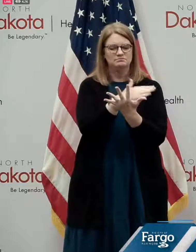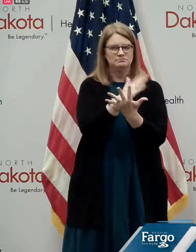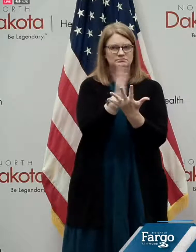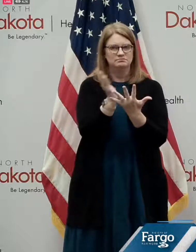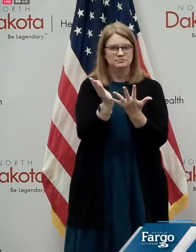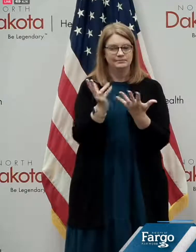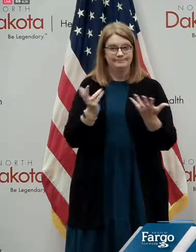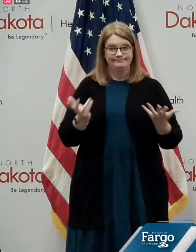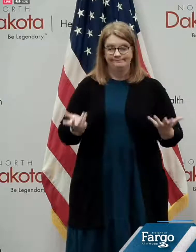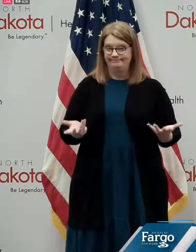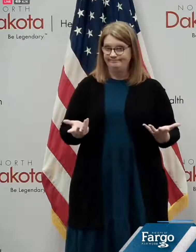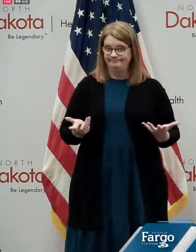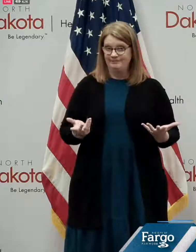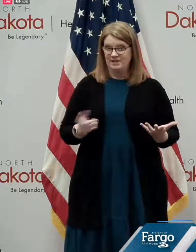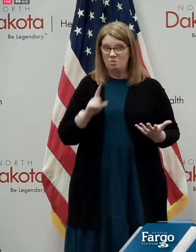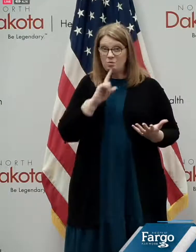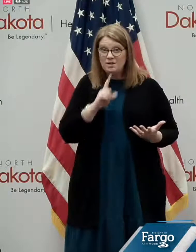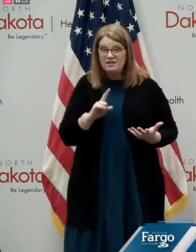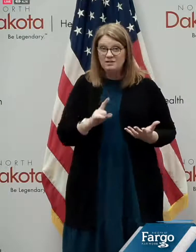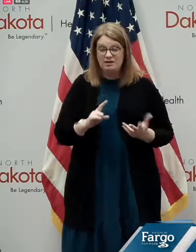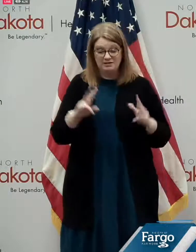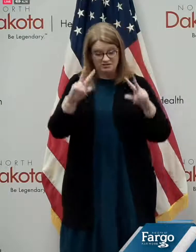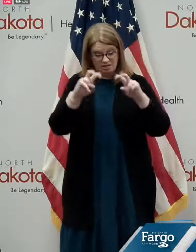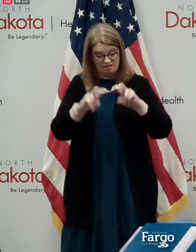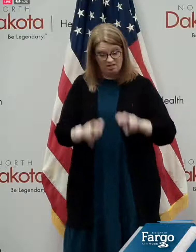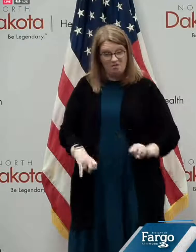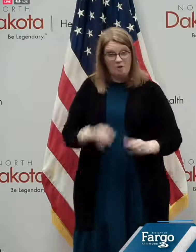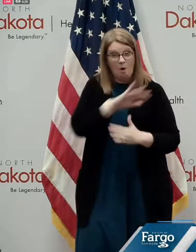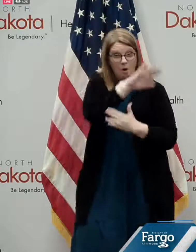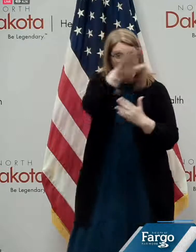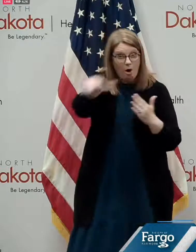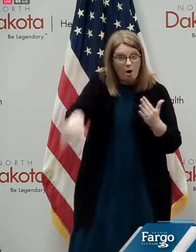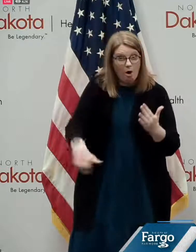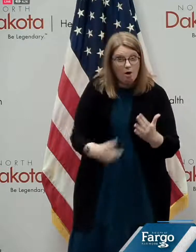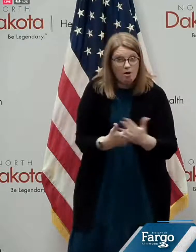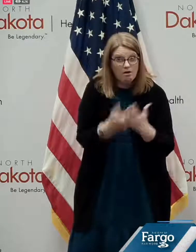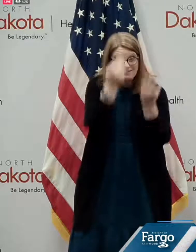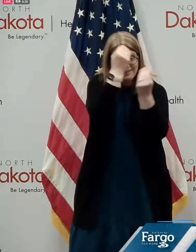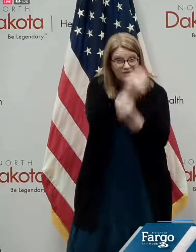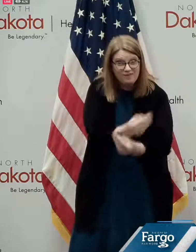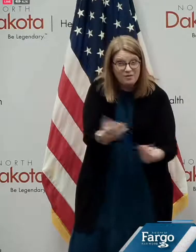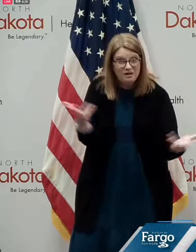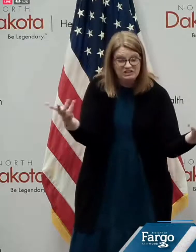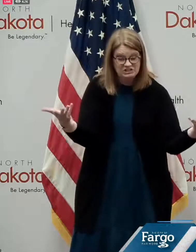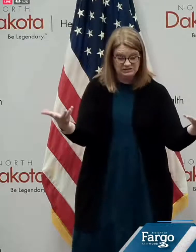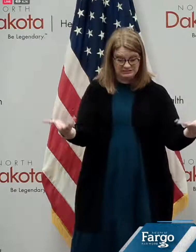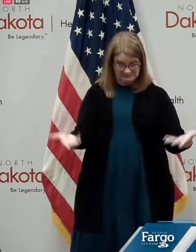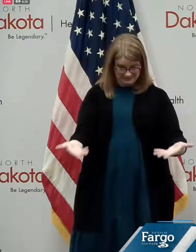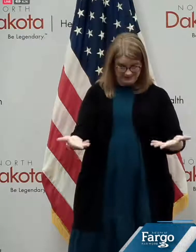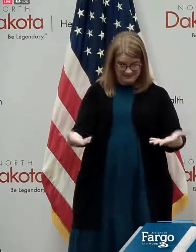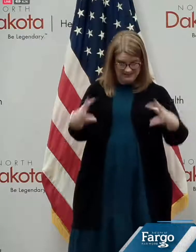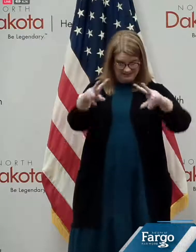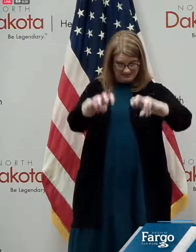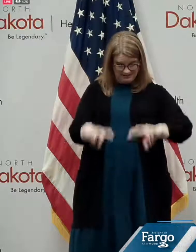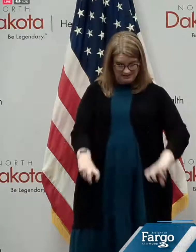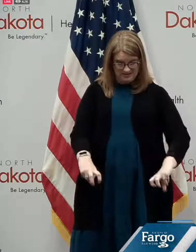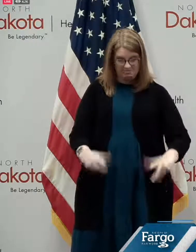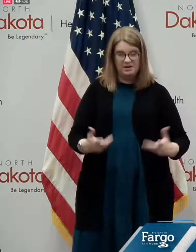single trigger. We have to look at the totality of the data, but to be clear, there's nothing restricting a school